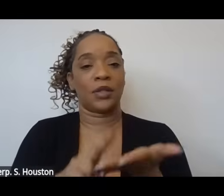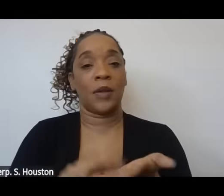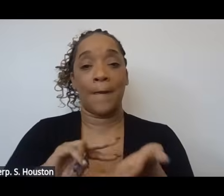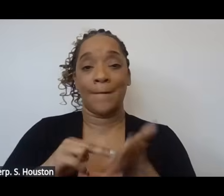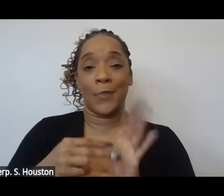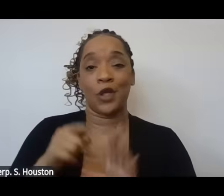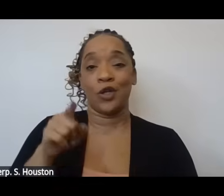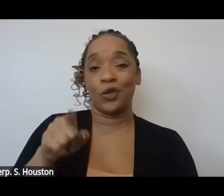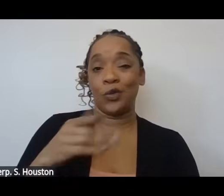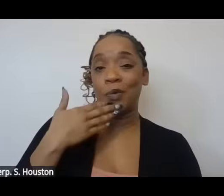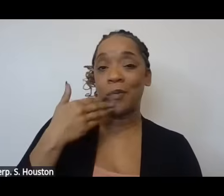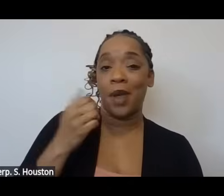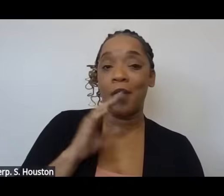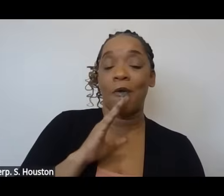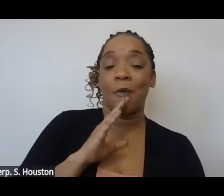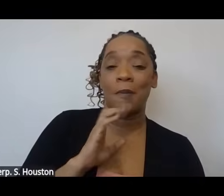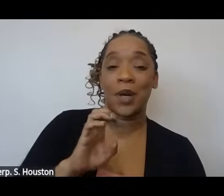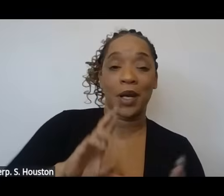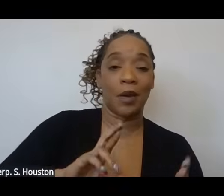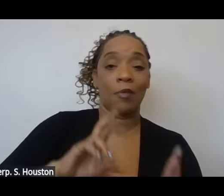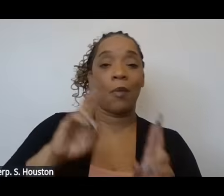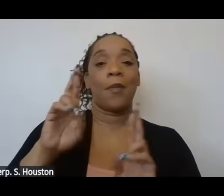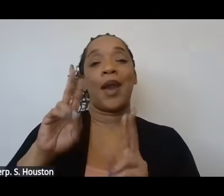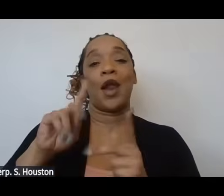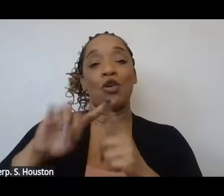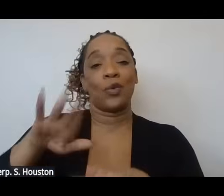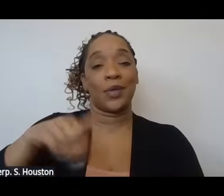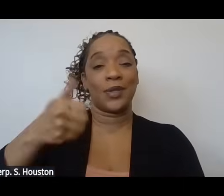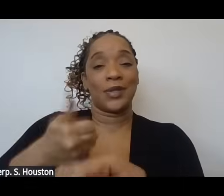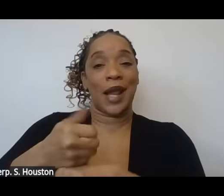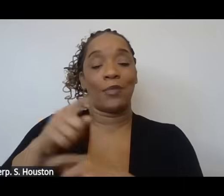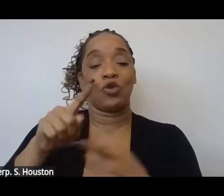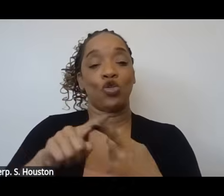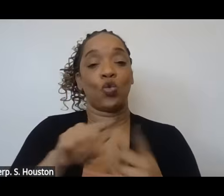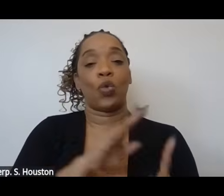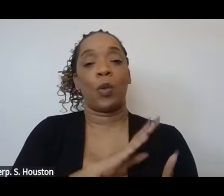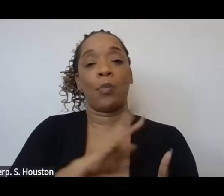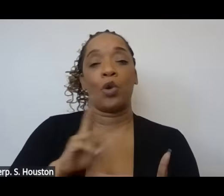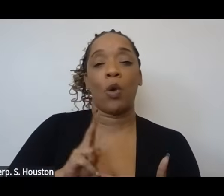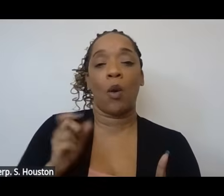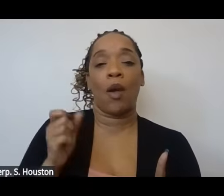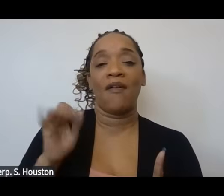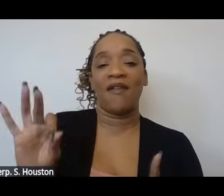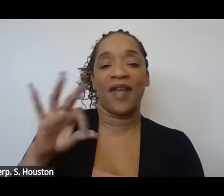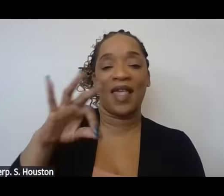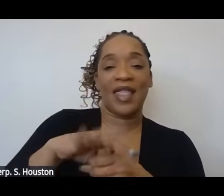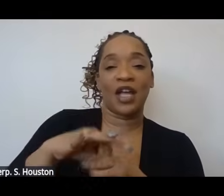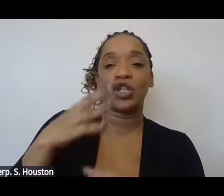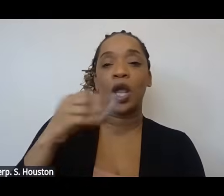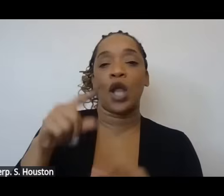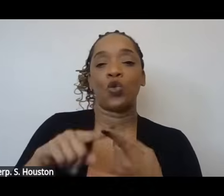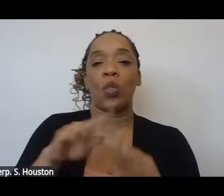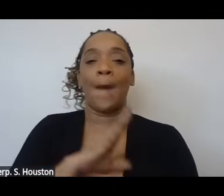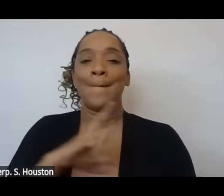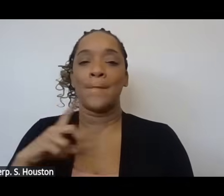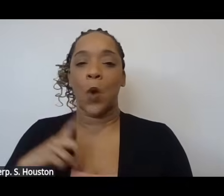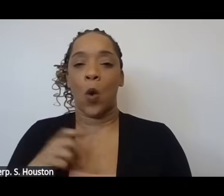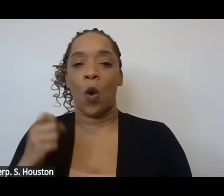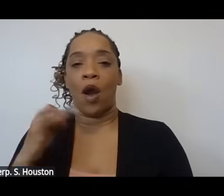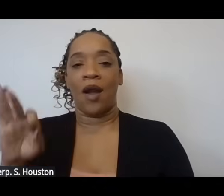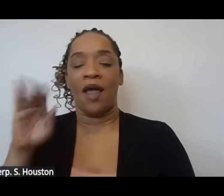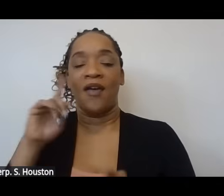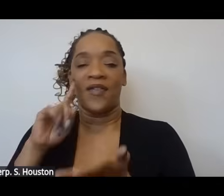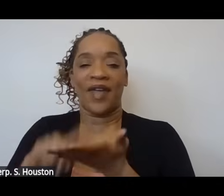to establish to the Bureau of Elections and ultimately to the Board of Canvassers that Jim and